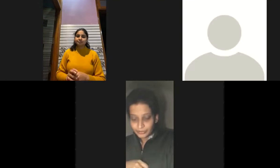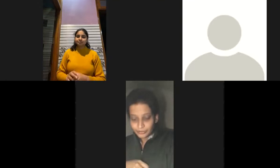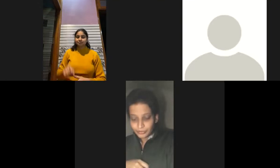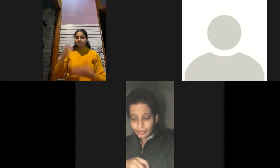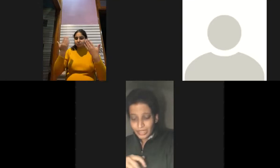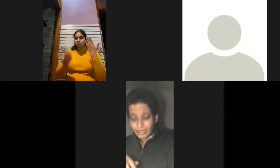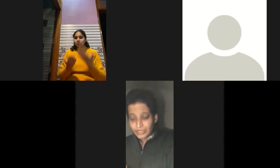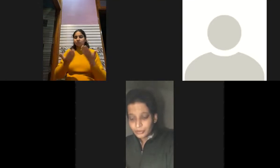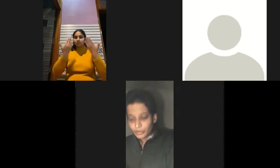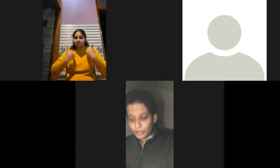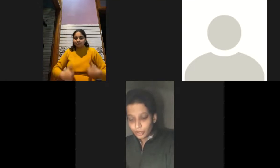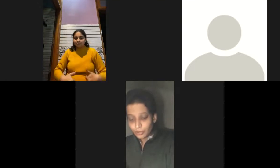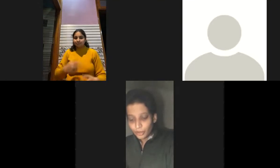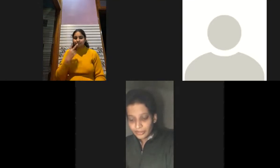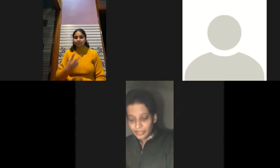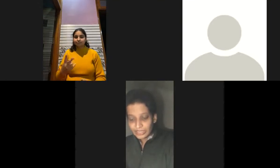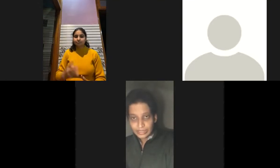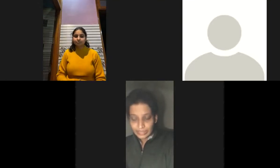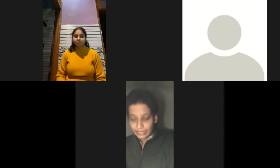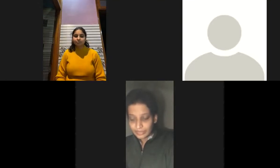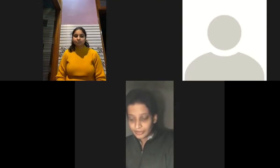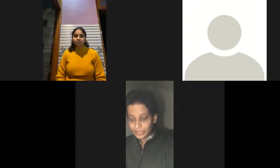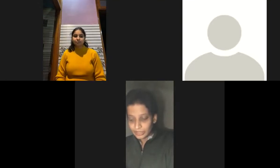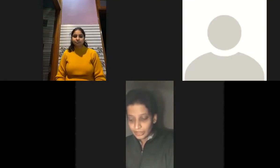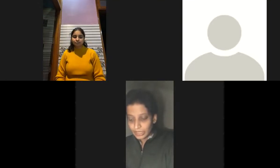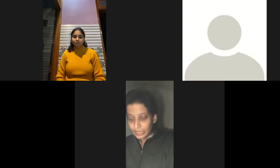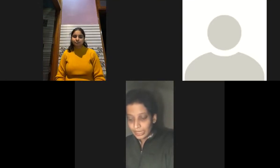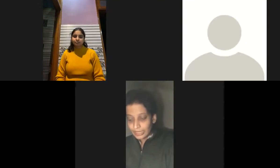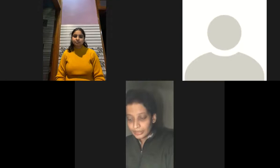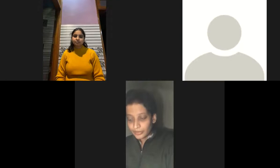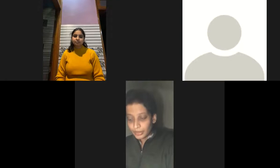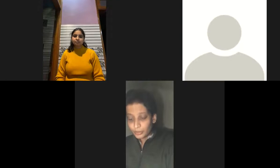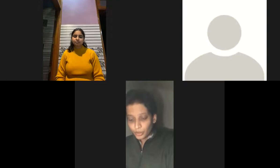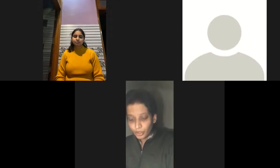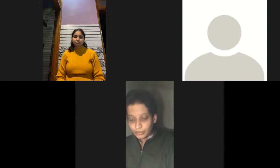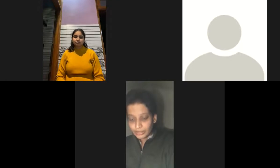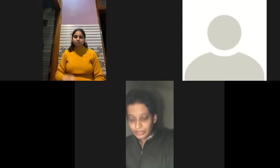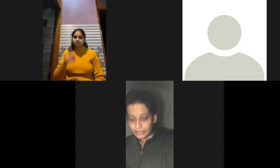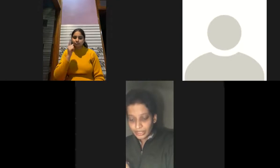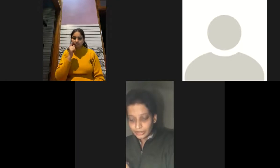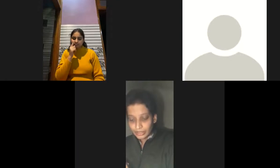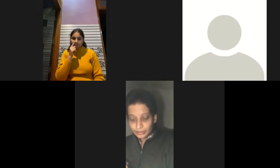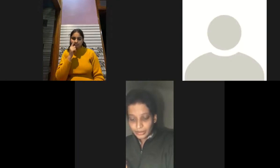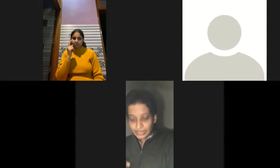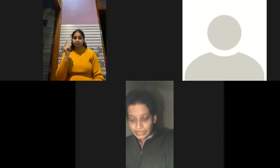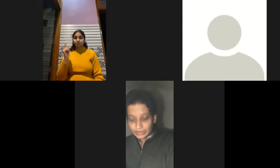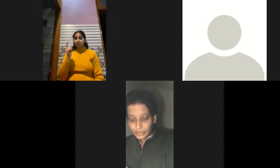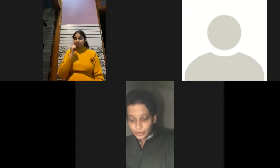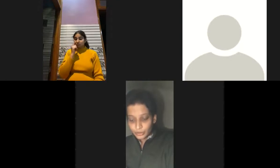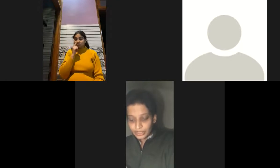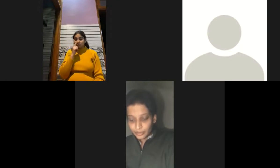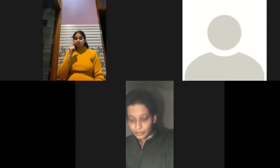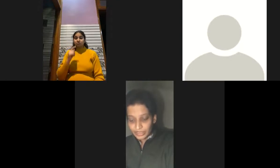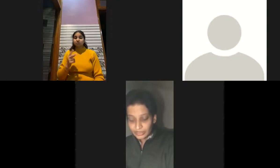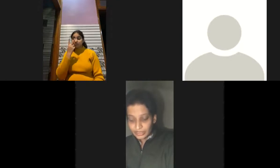appearance. They were the most mortifying sight I ever beheld, and the women more horrible than the men. Besides the